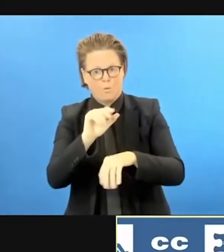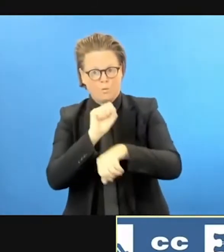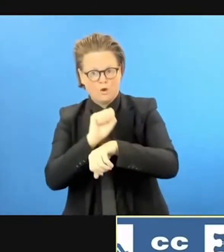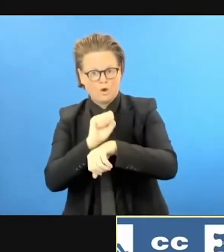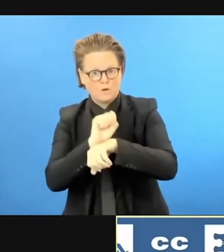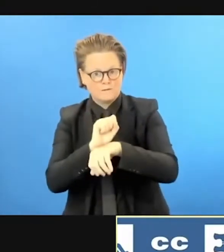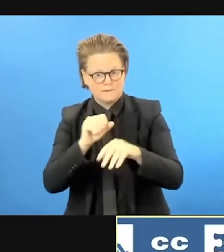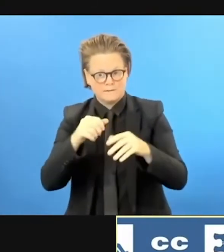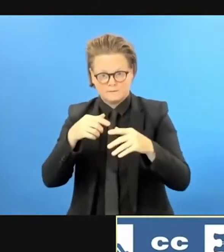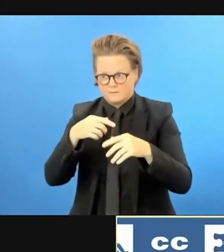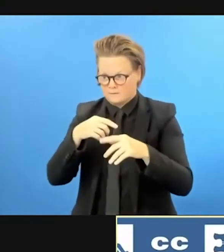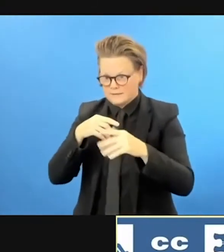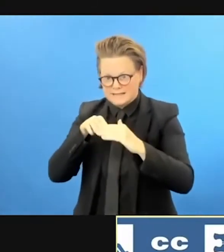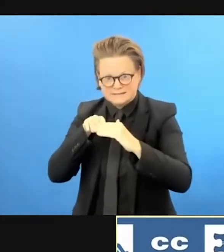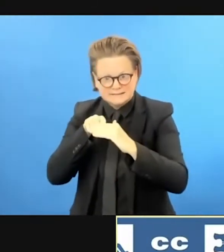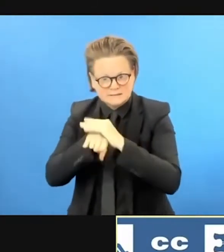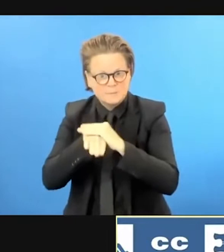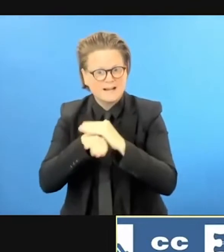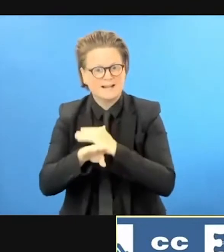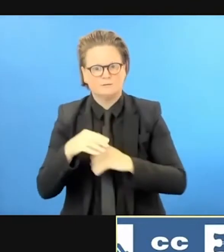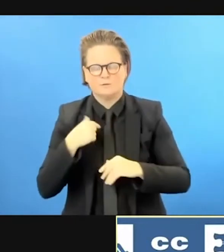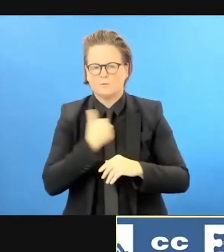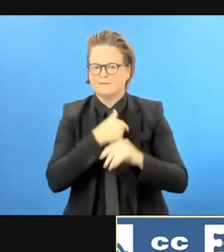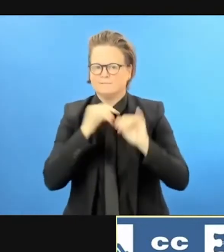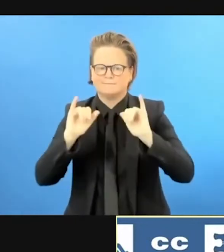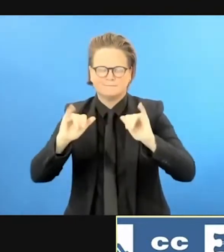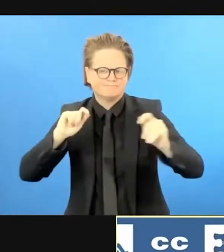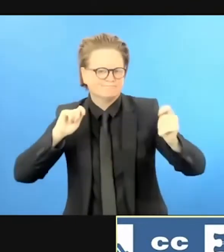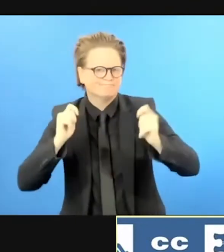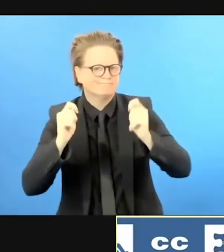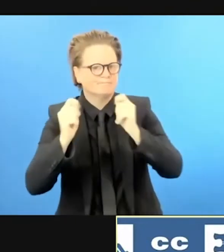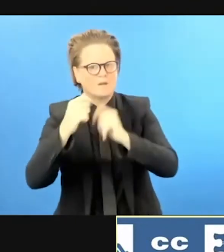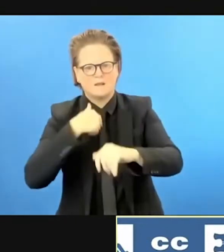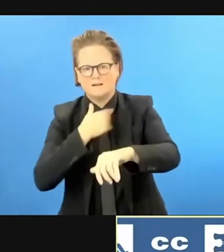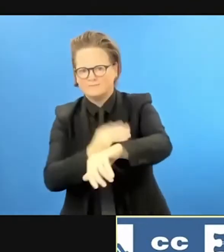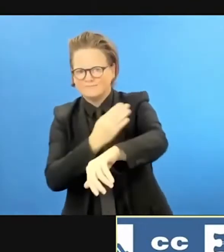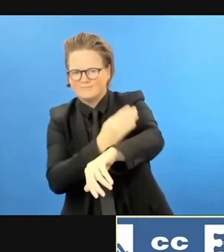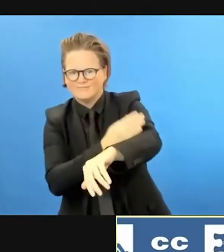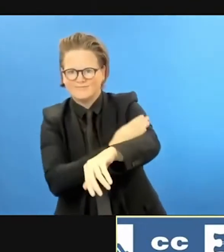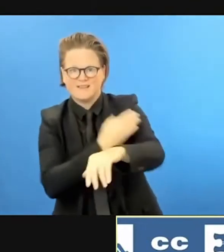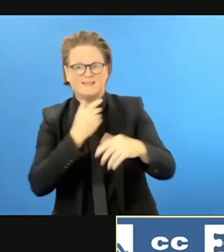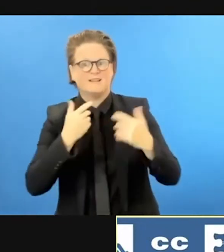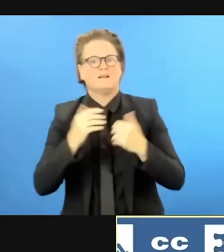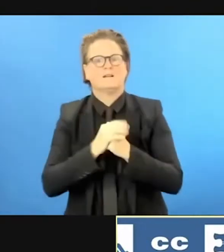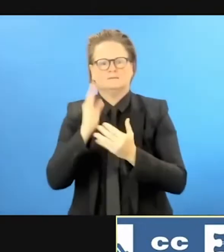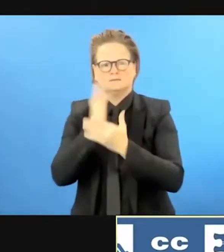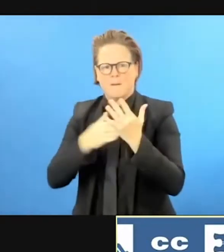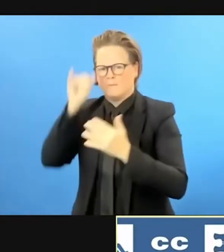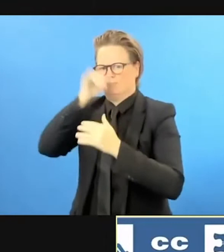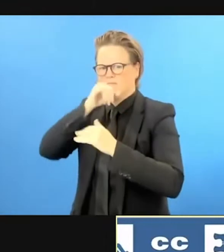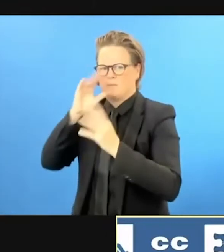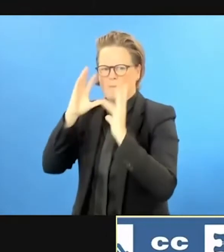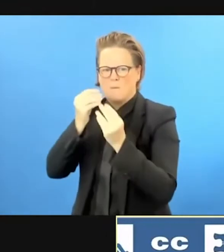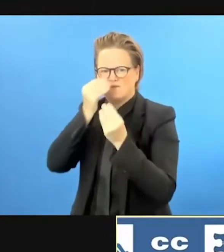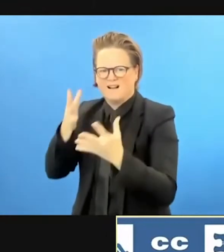it evolves, and there's some things that I think are running very smoothly and some things that we no doubt can do better.